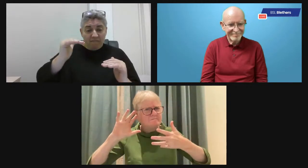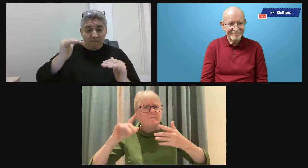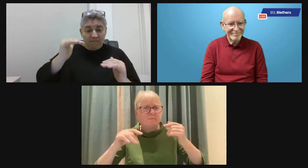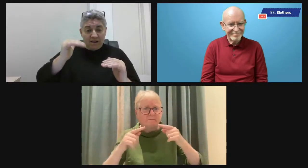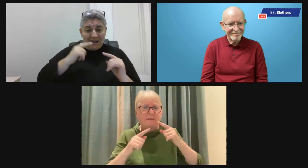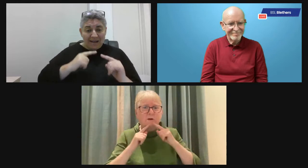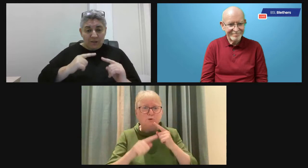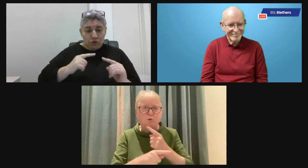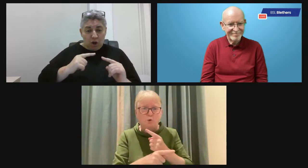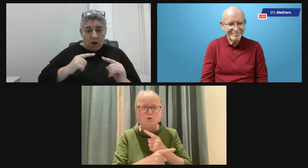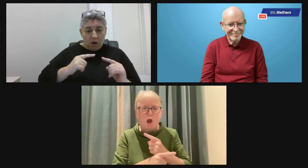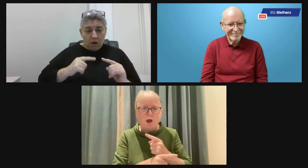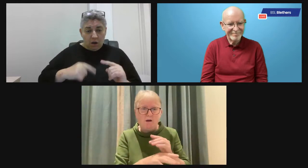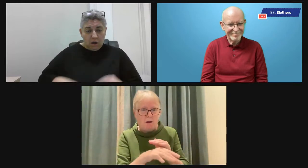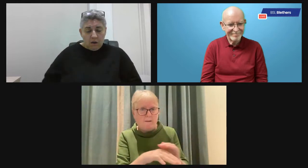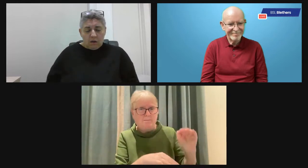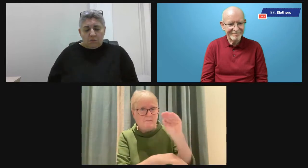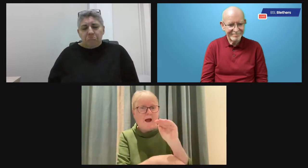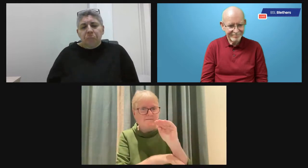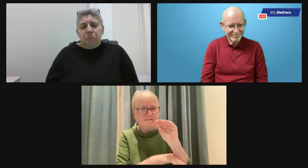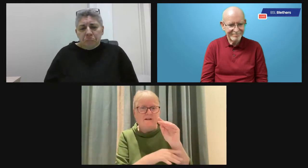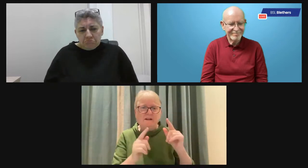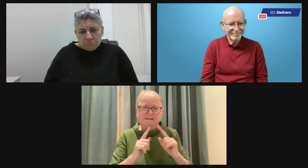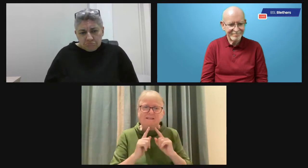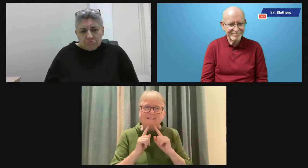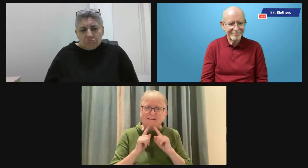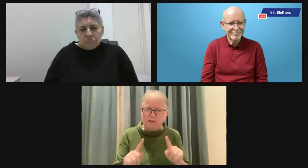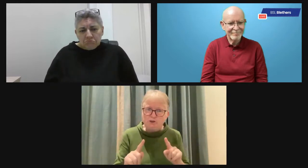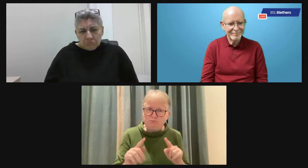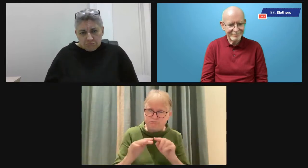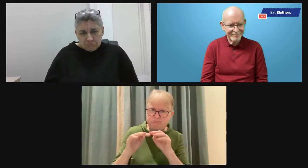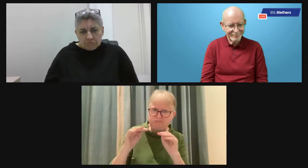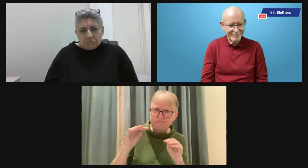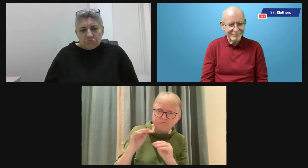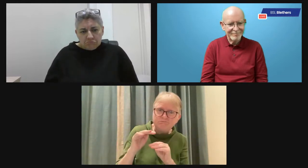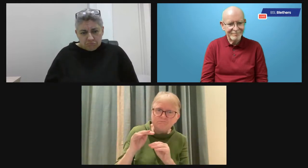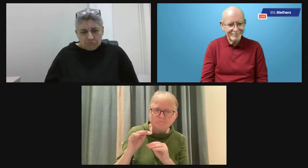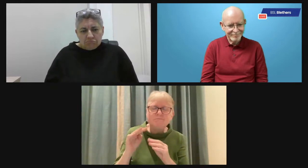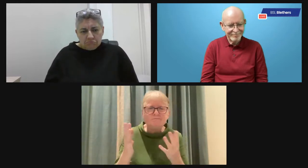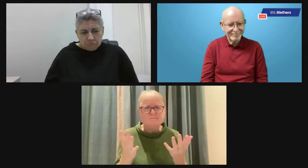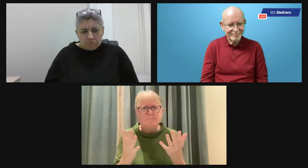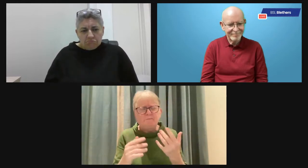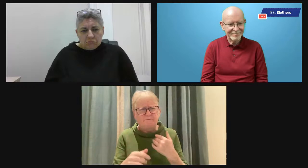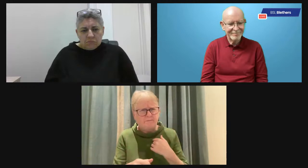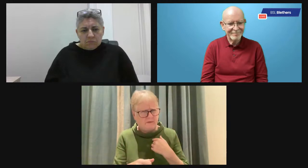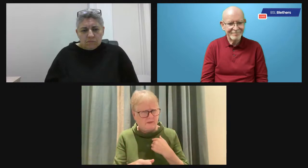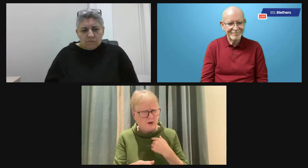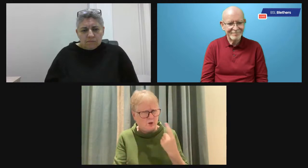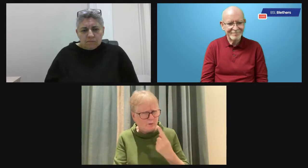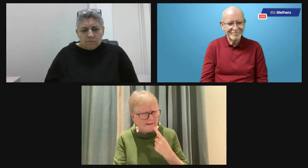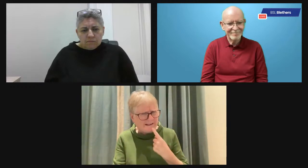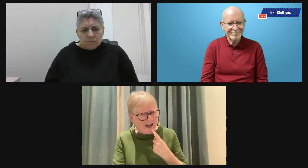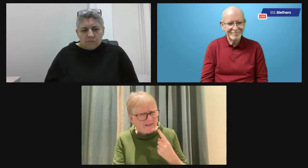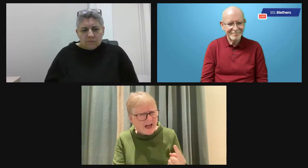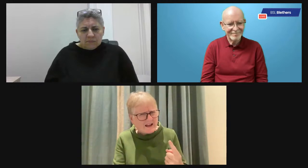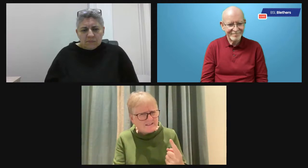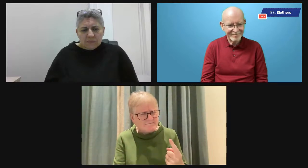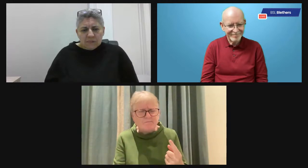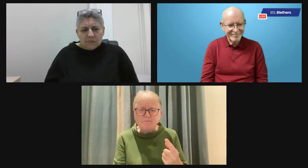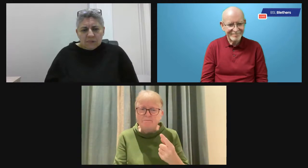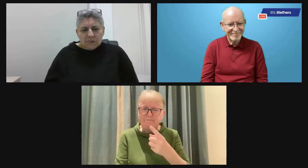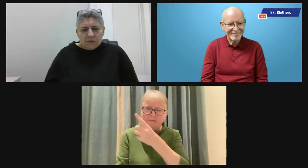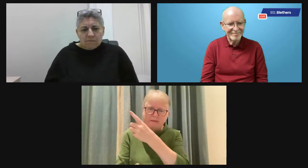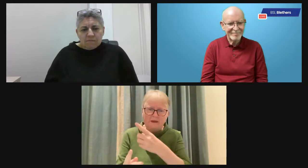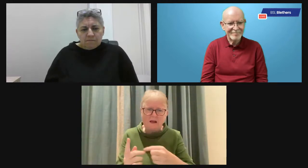is it? Hang on. So a tutor would be valued higher than a teacher? Okay. Yeah, that's what they said, that the tutor is of higher status